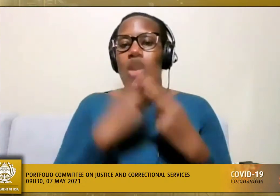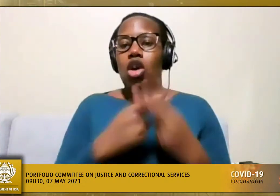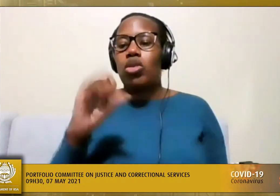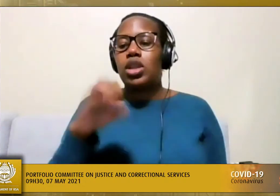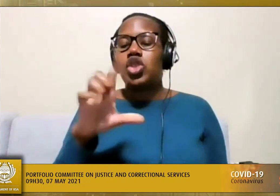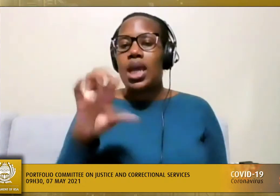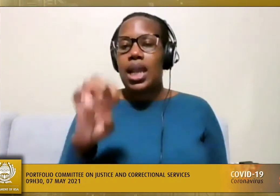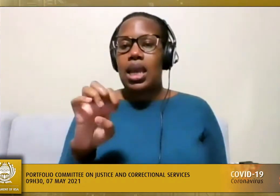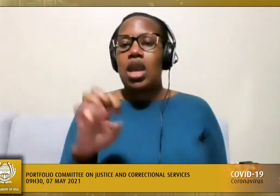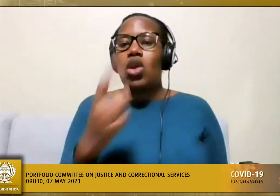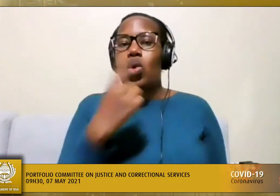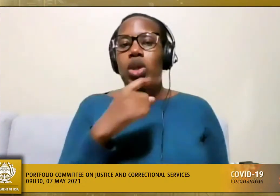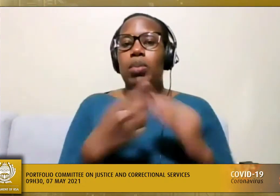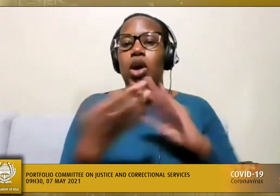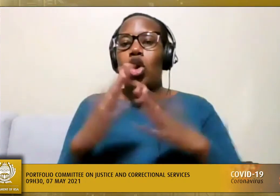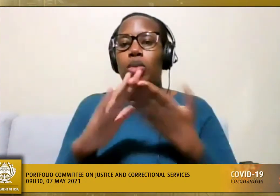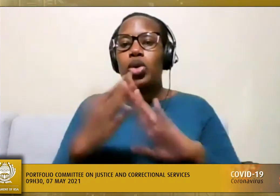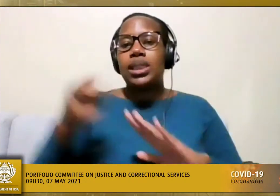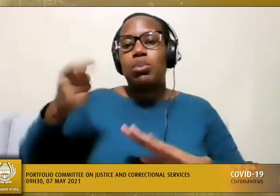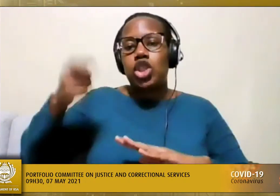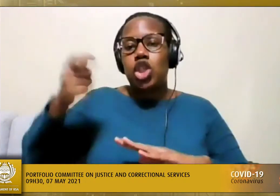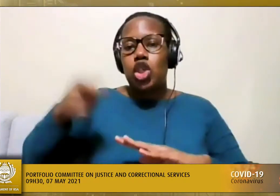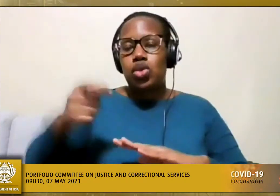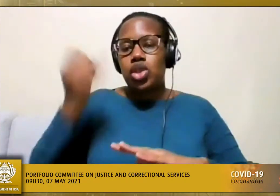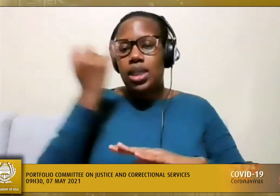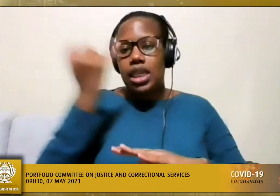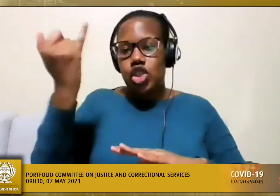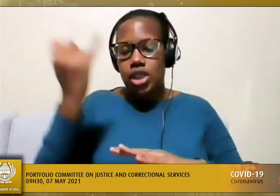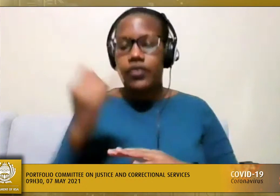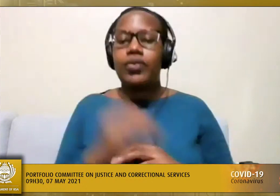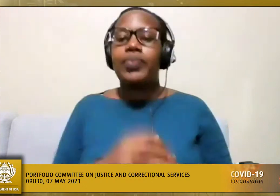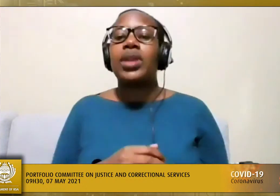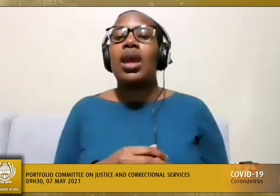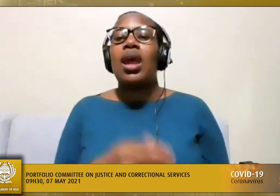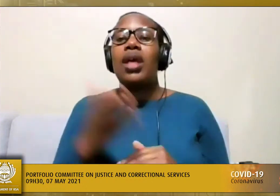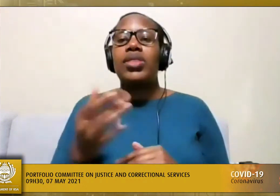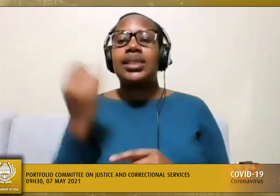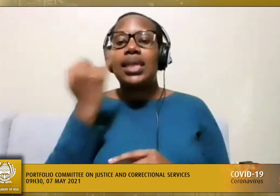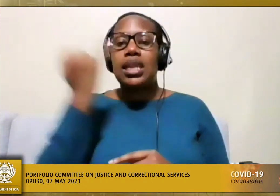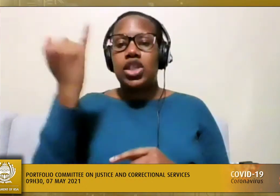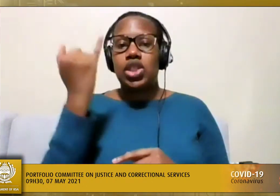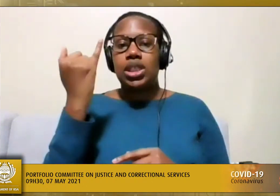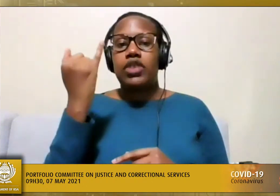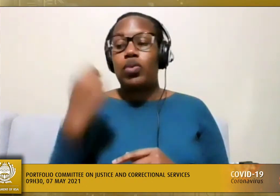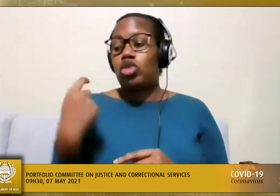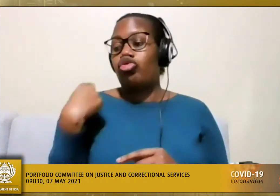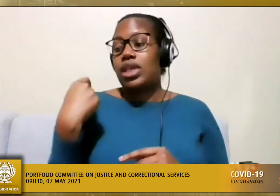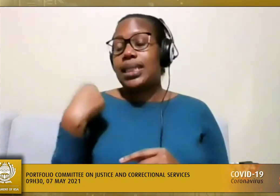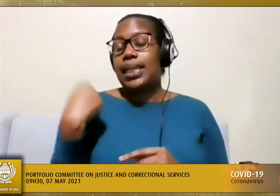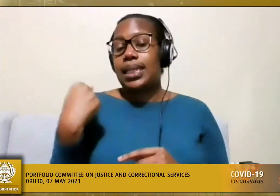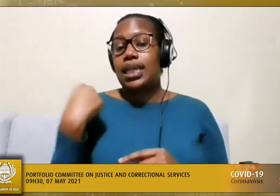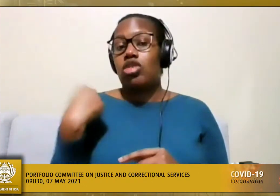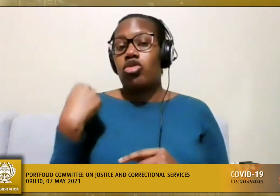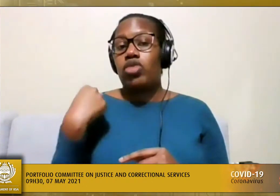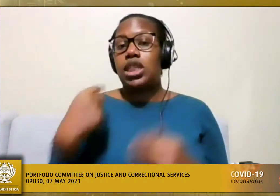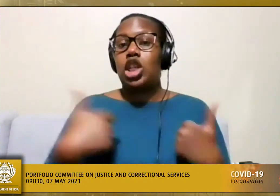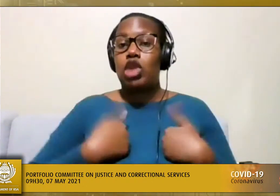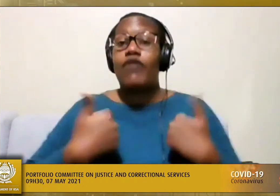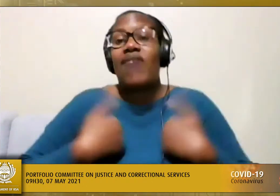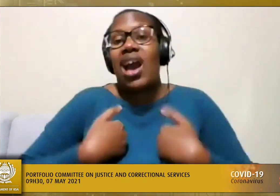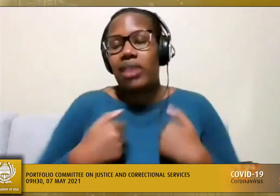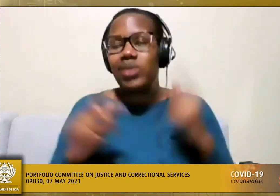in relation to the community prosecution initiative this is an initiative that has been recently revived so